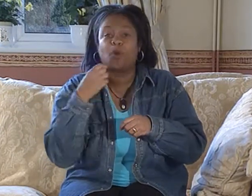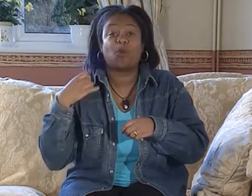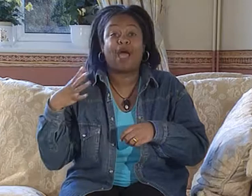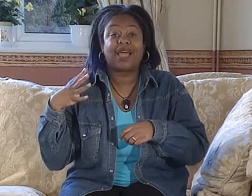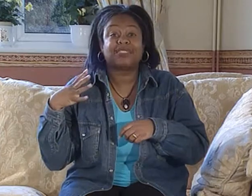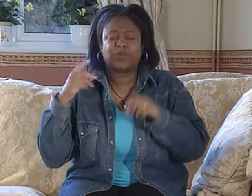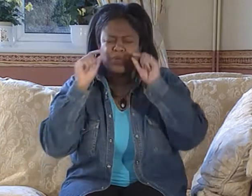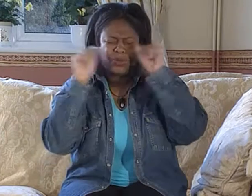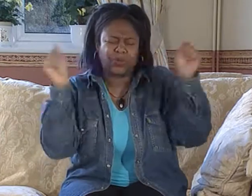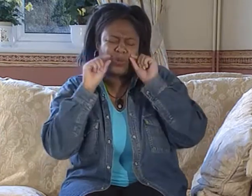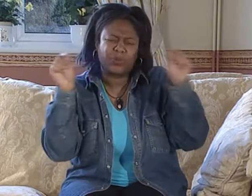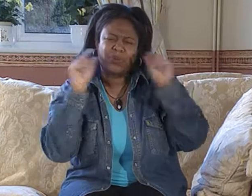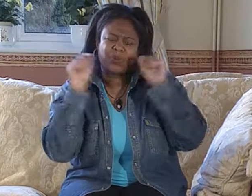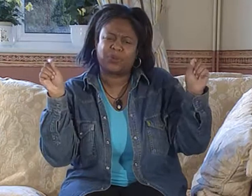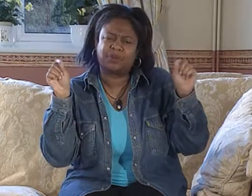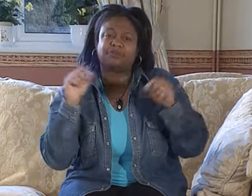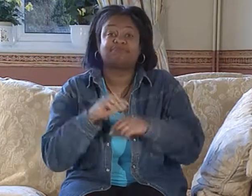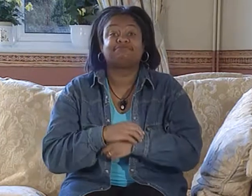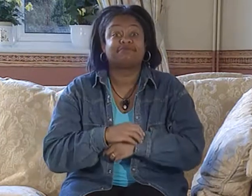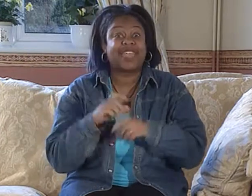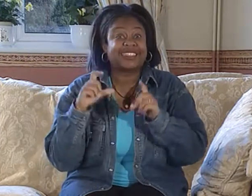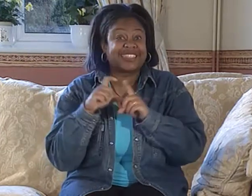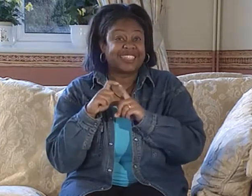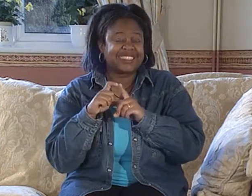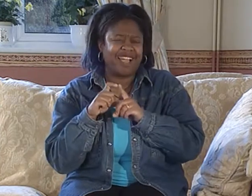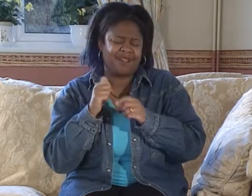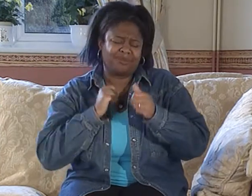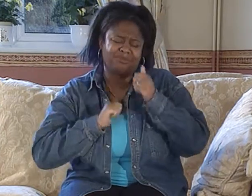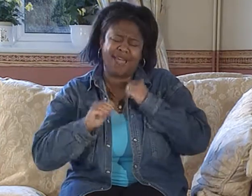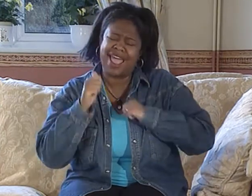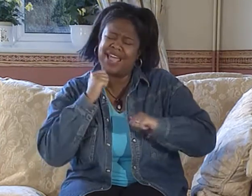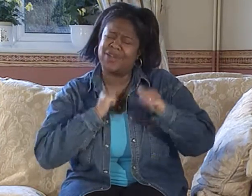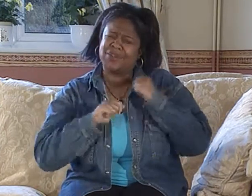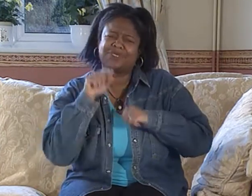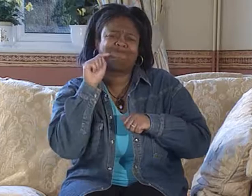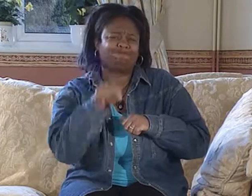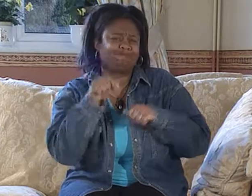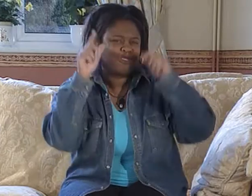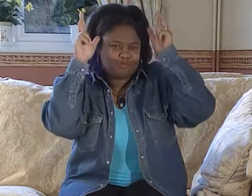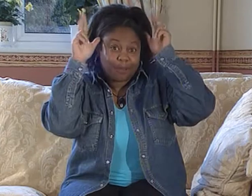His face was grey, his muzzle white, and he had long whiskers.